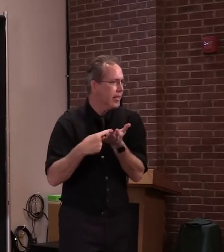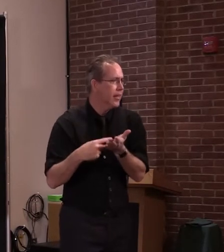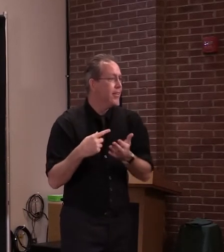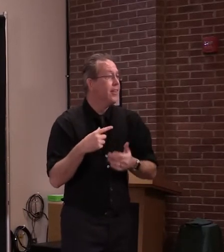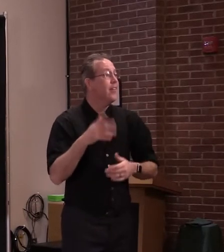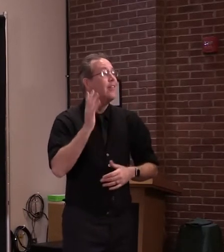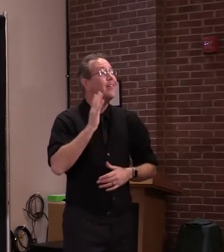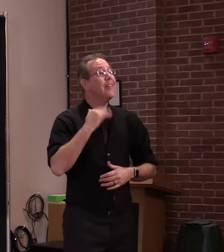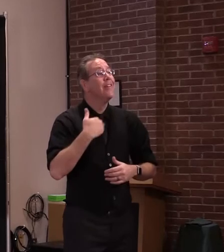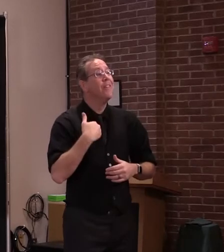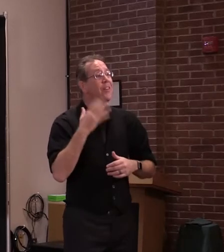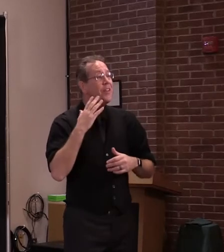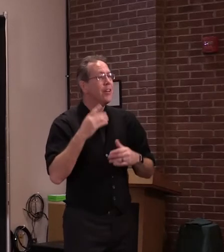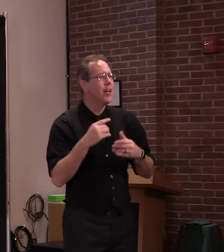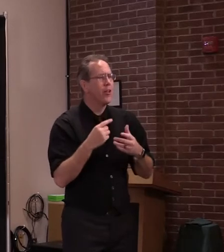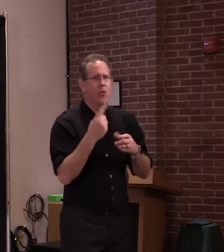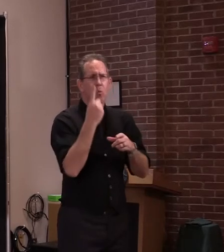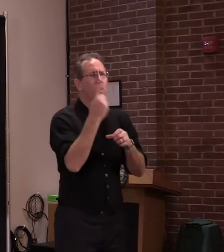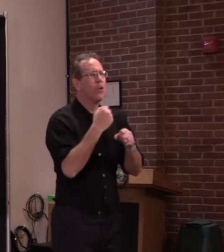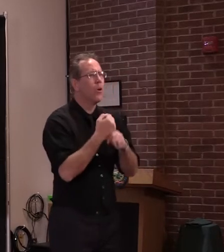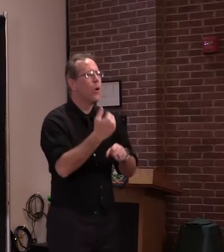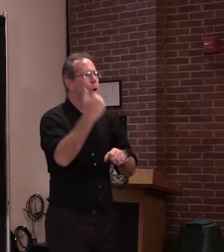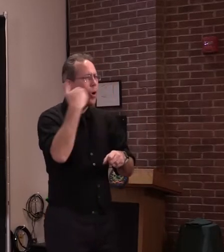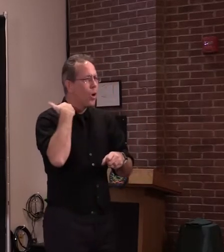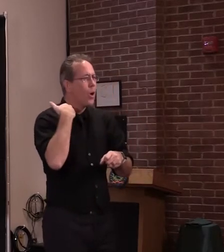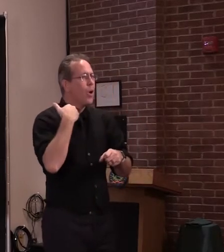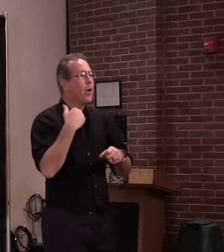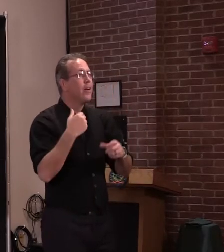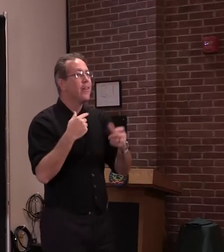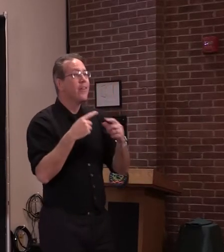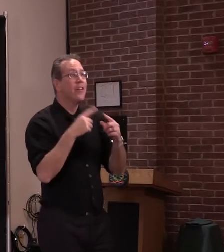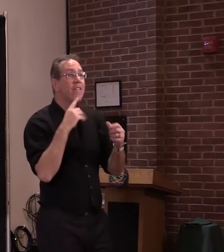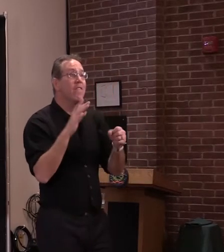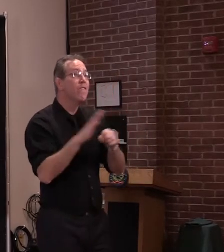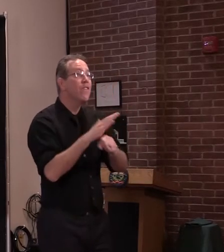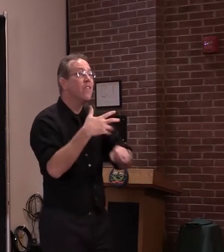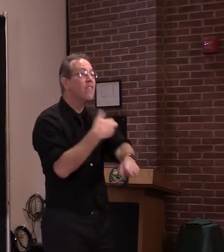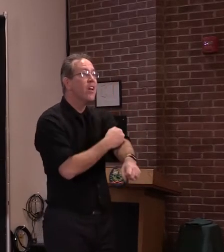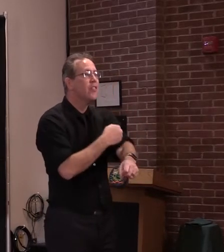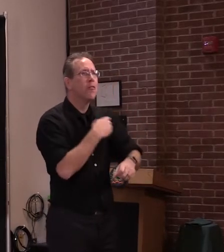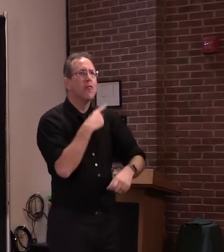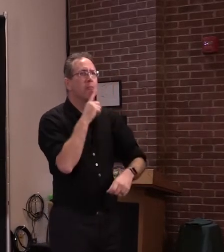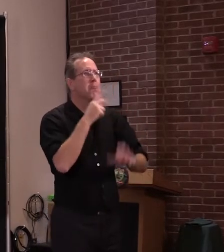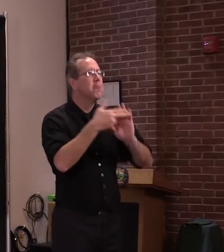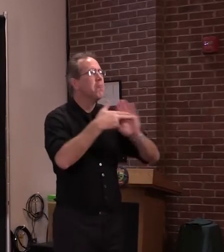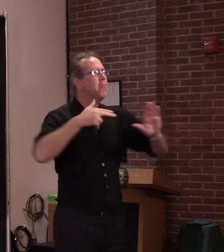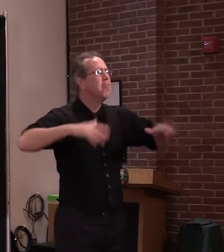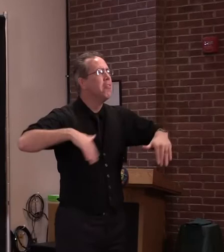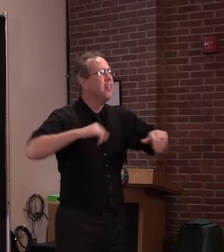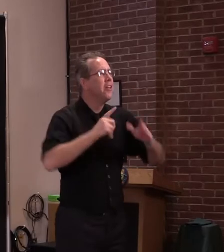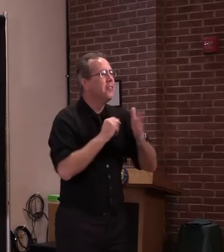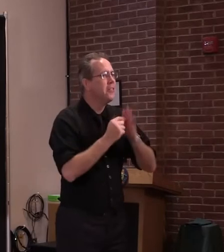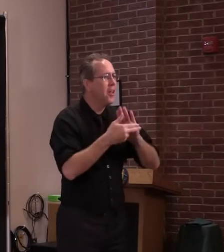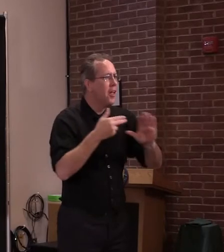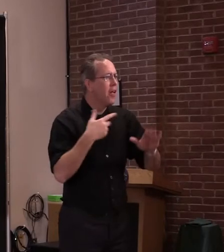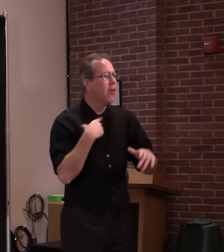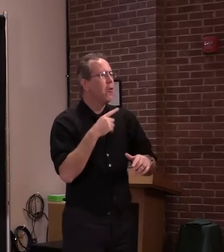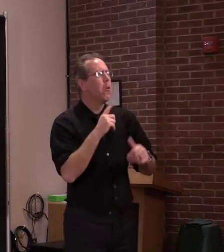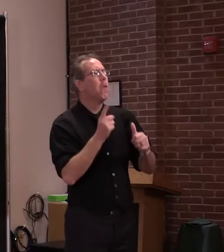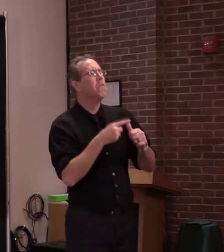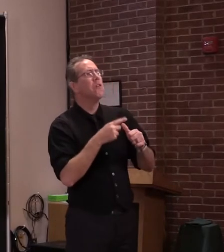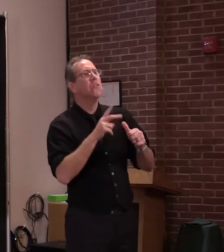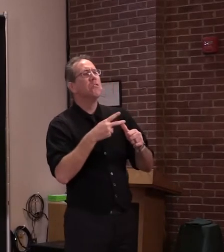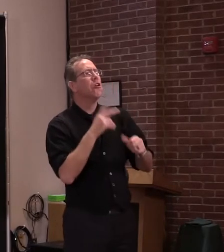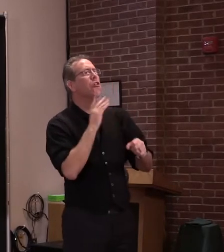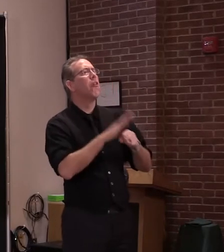beginning, because it's really about keeping current, right? We want to make sure that you're having all the vaccines,